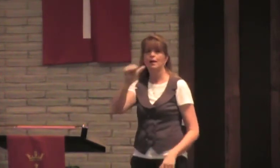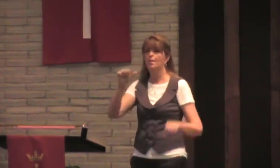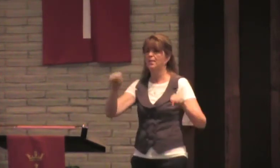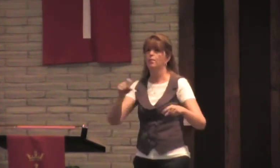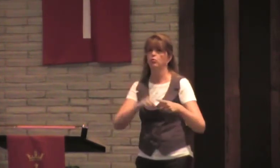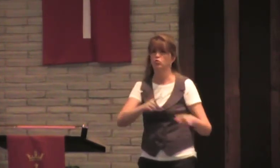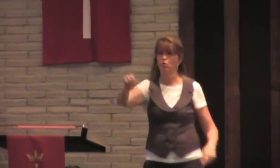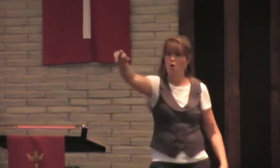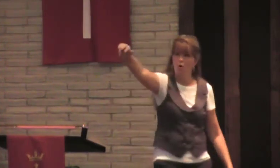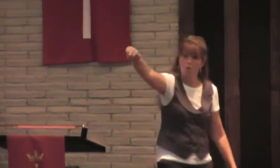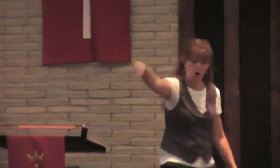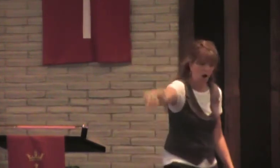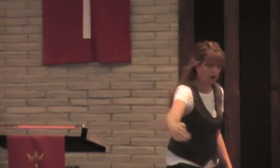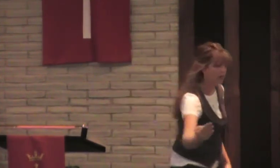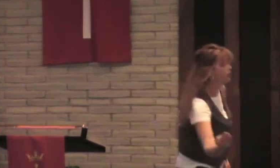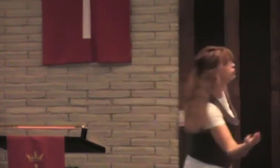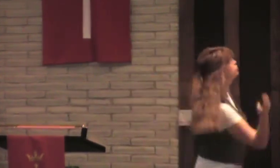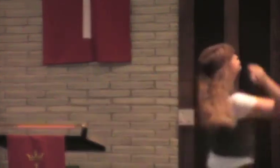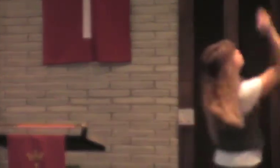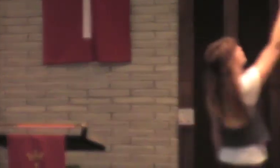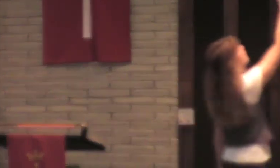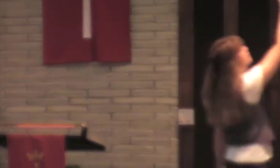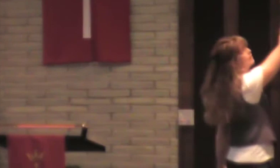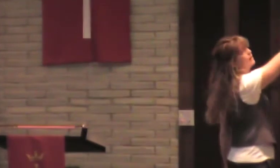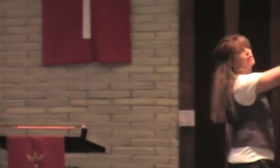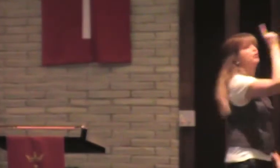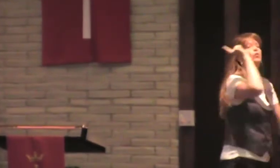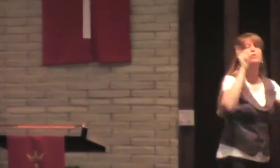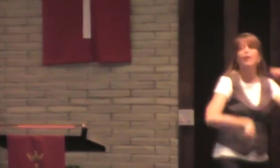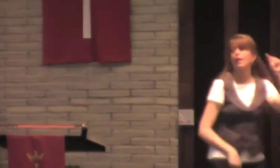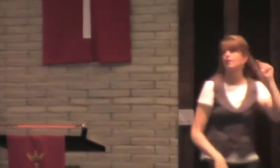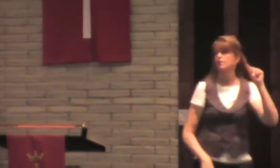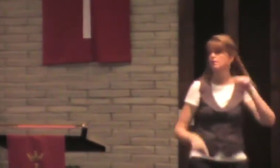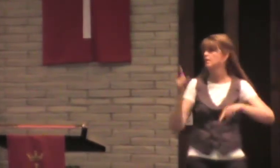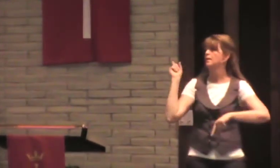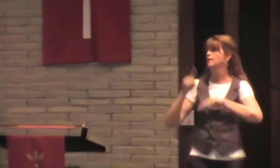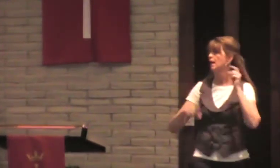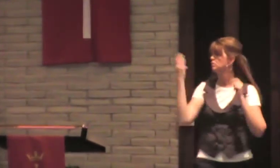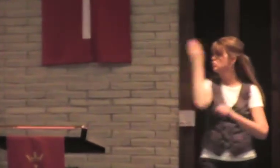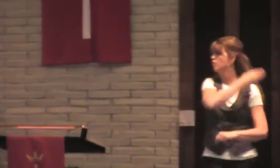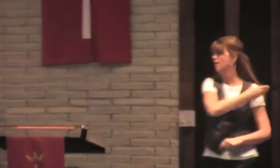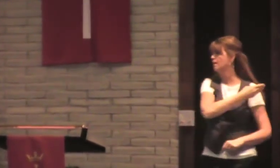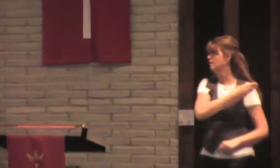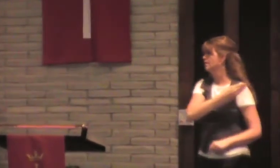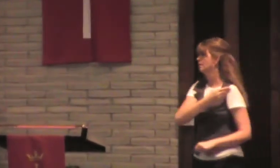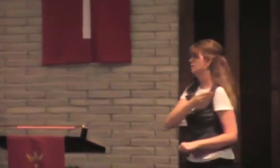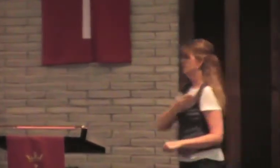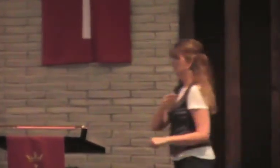you will be lost. And you will not be able to follow the path straight to him.